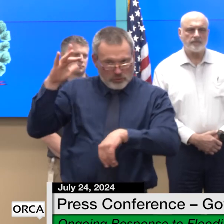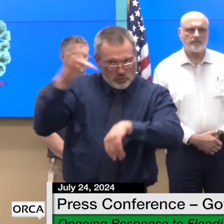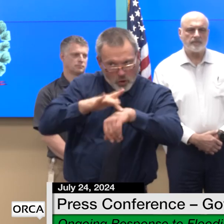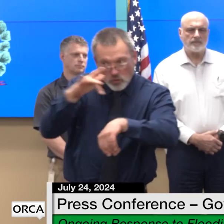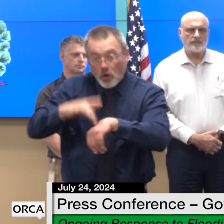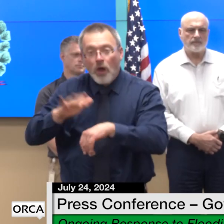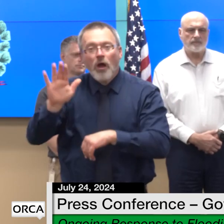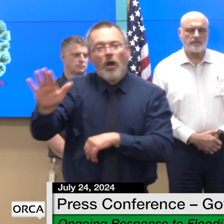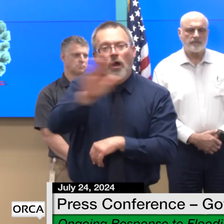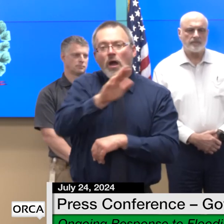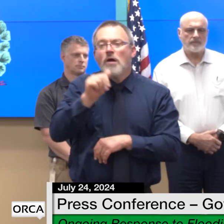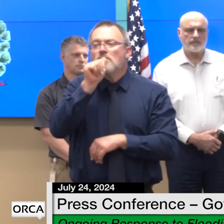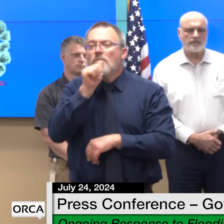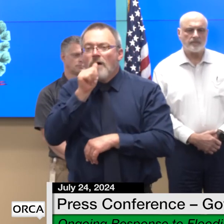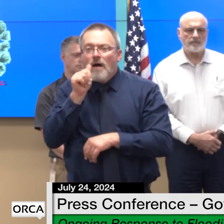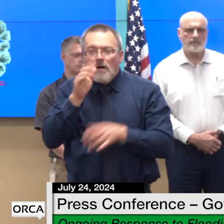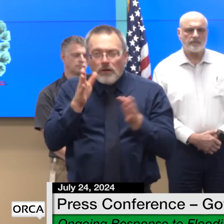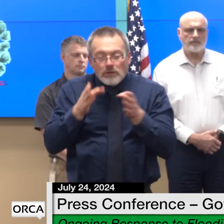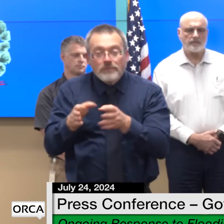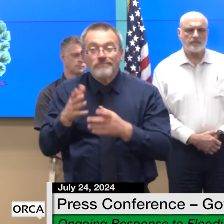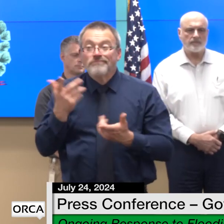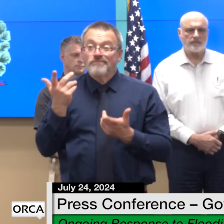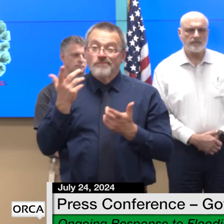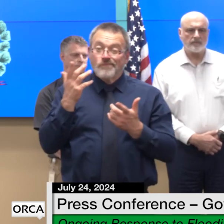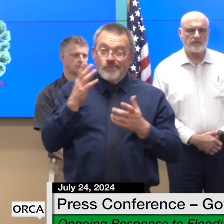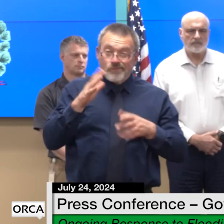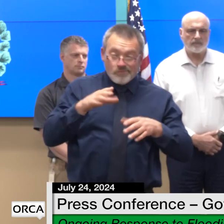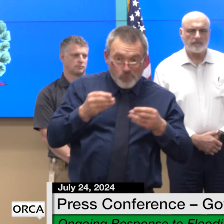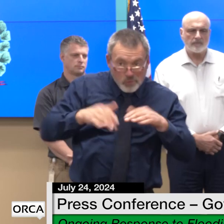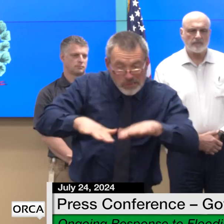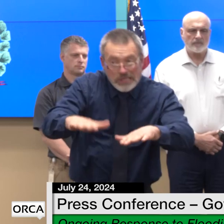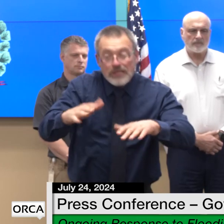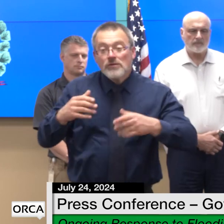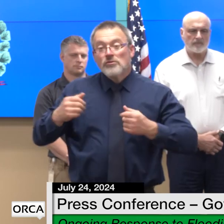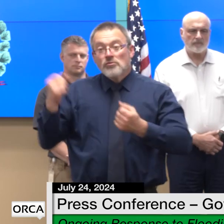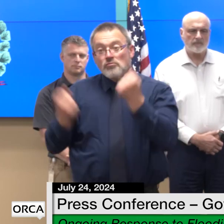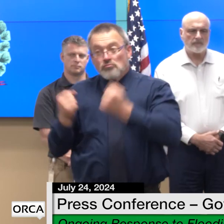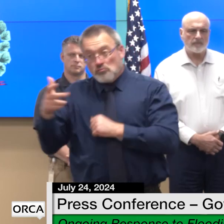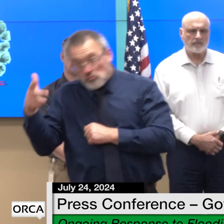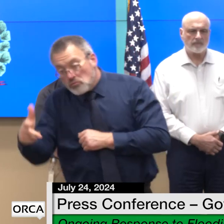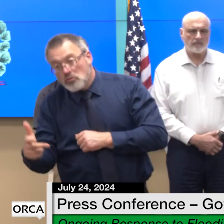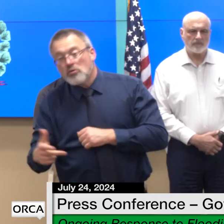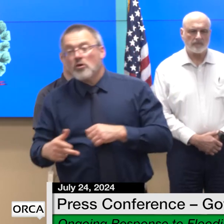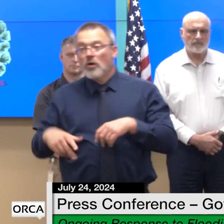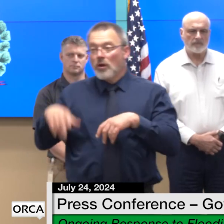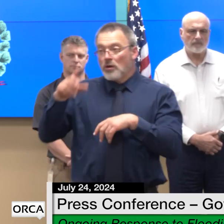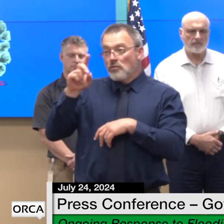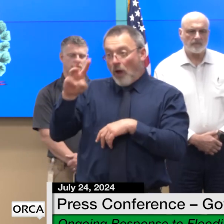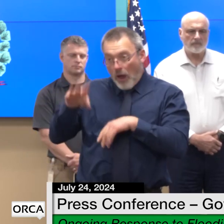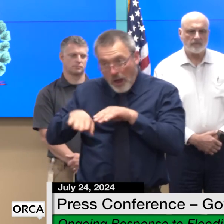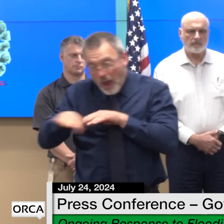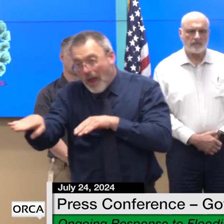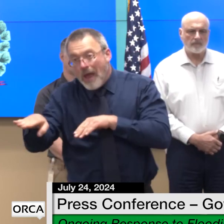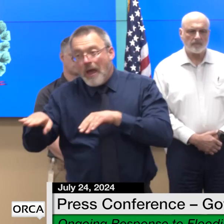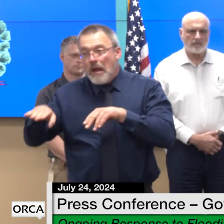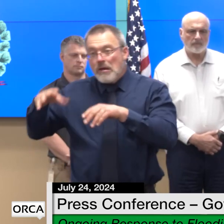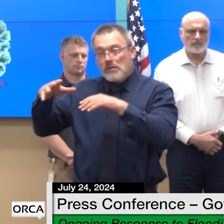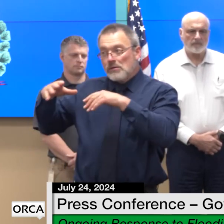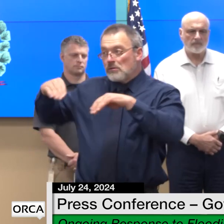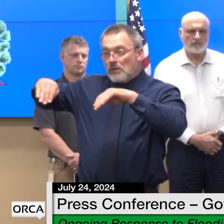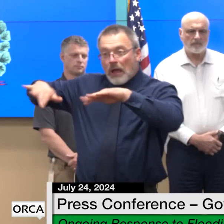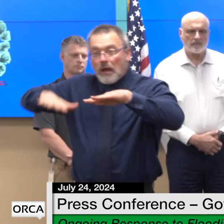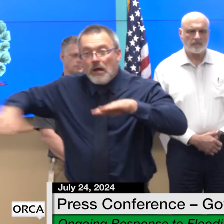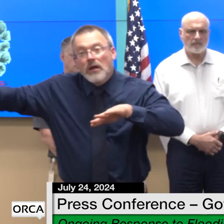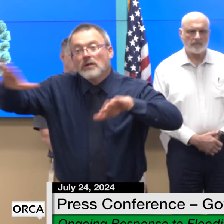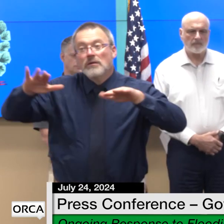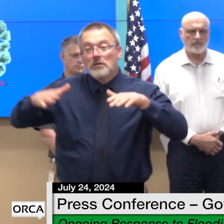damage to homes and vehicles, washed out driveways and culverts, and more. This assessment is looking